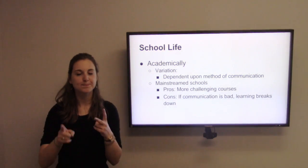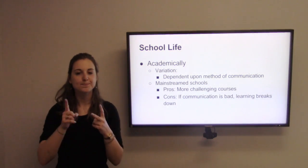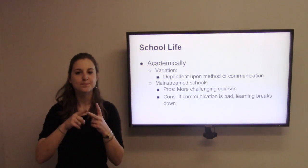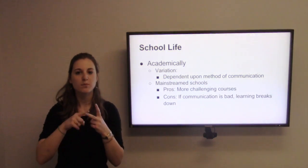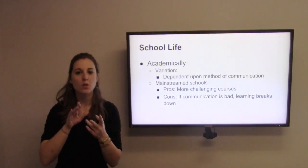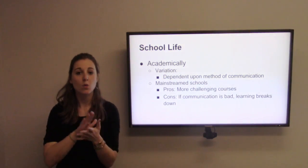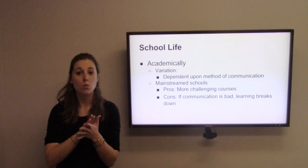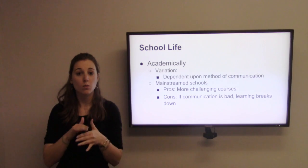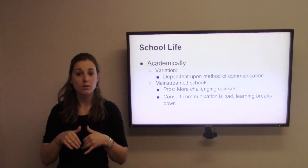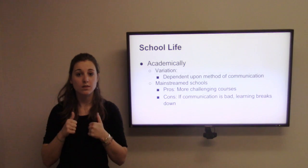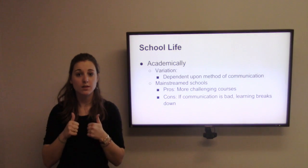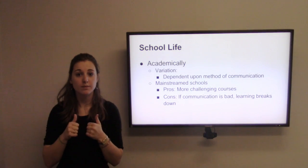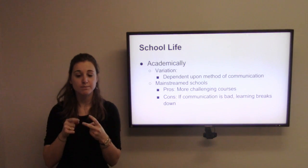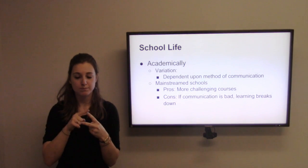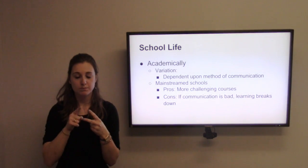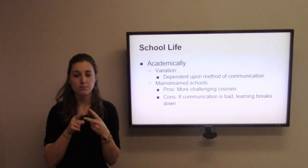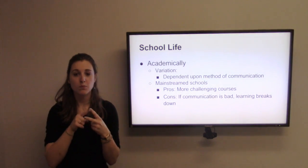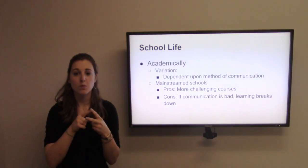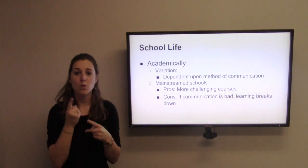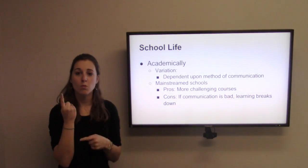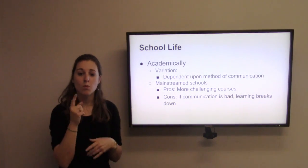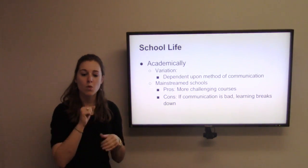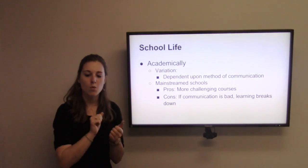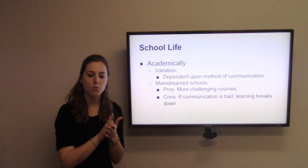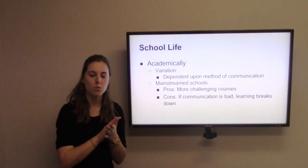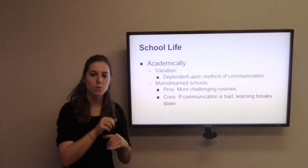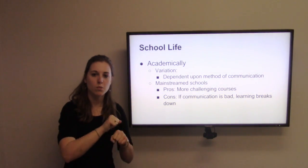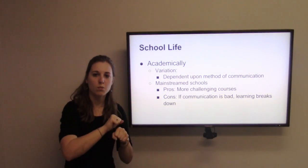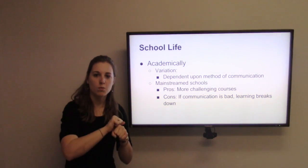At school, their lives are impacted both socially and academically.